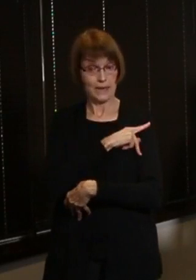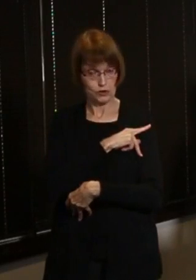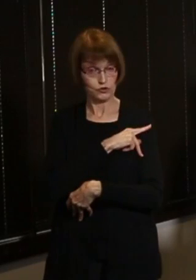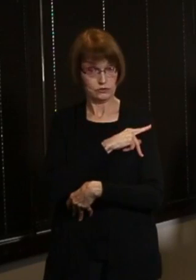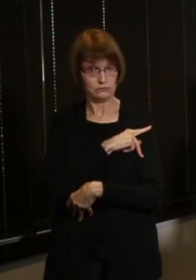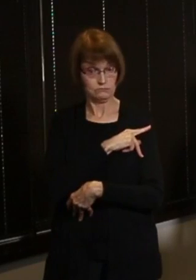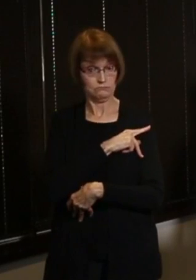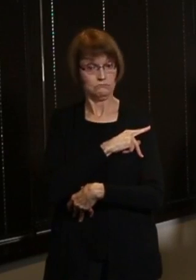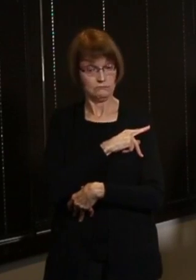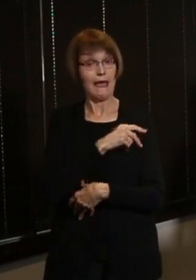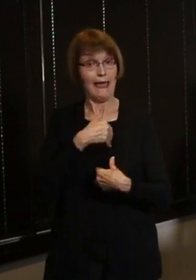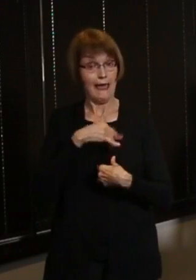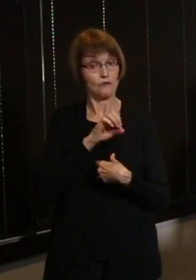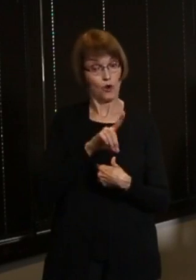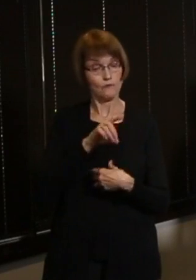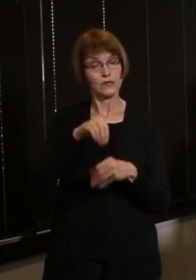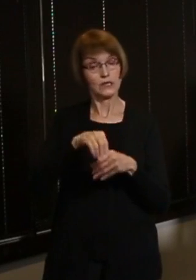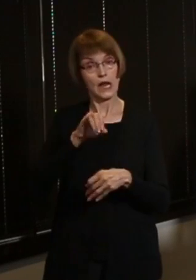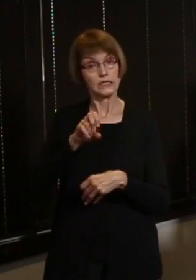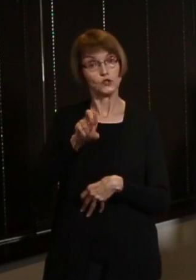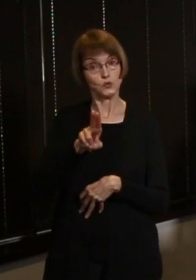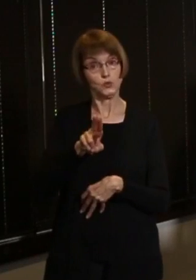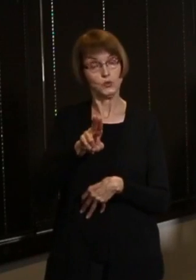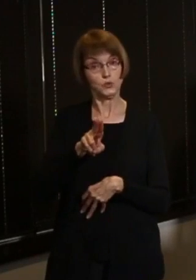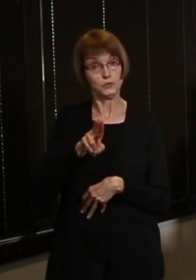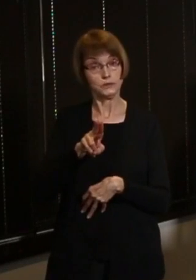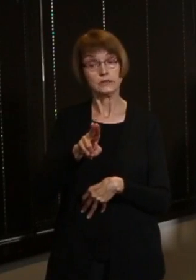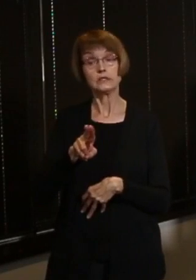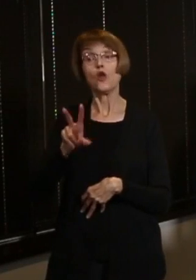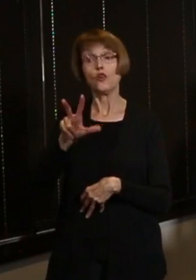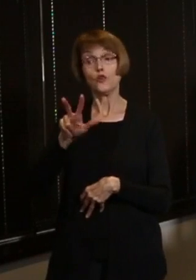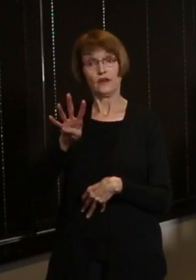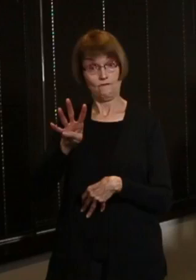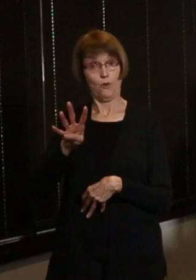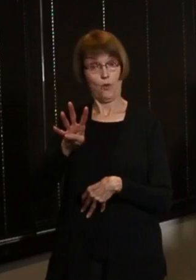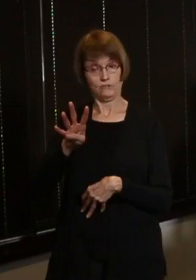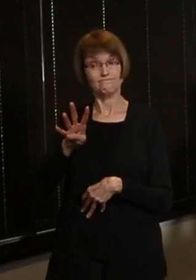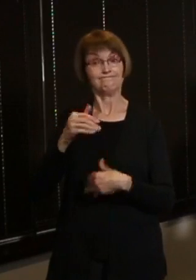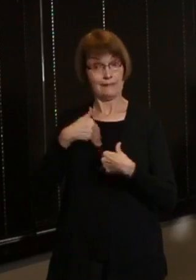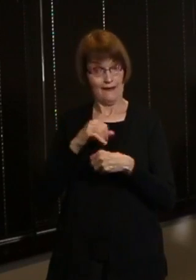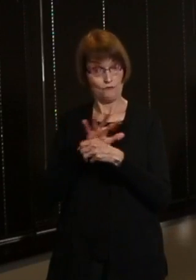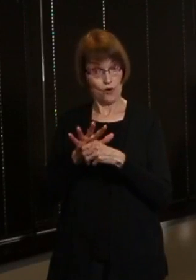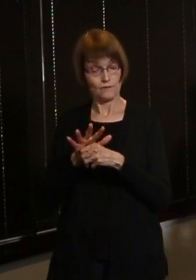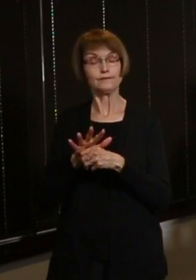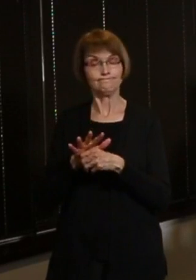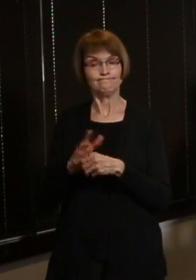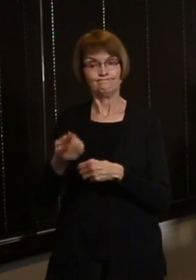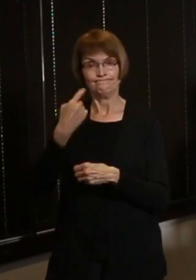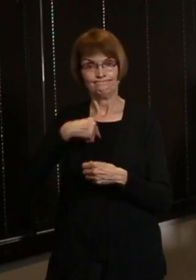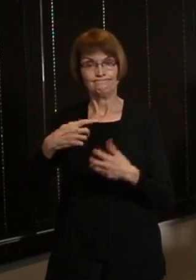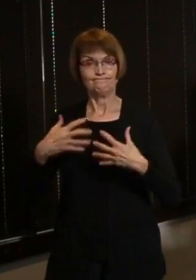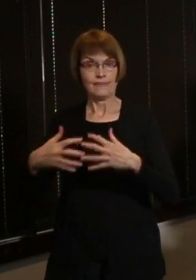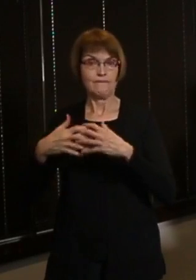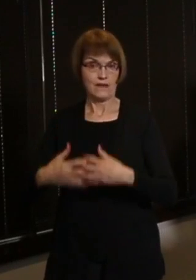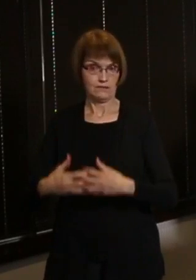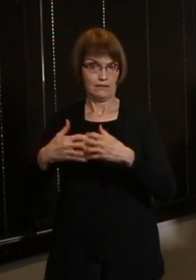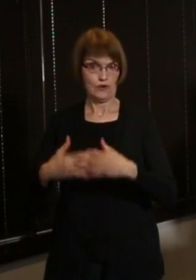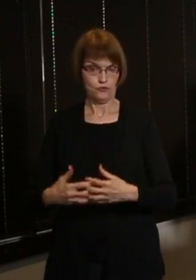COVID positive in our intensive care units, and we have 34 confirmed COVID patients on ventilators